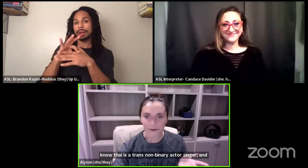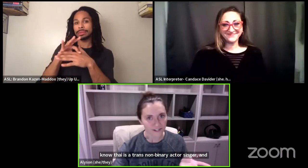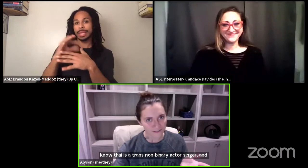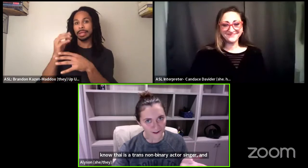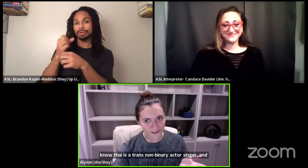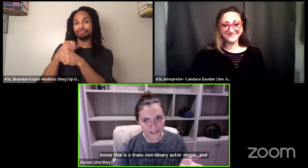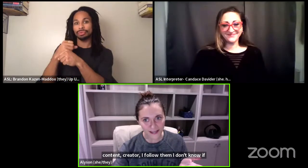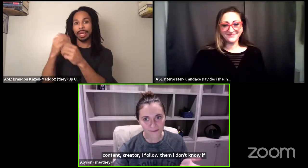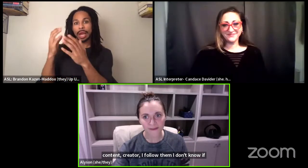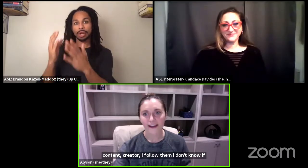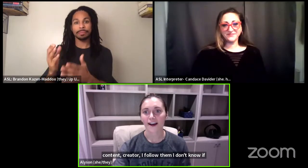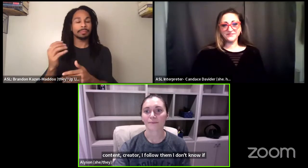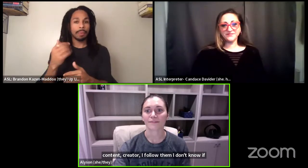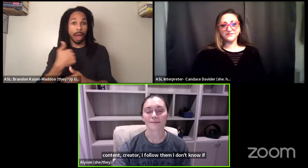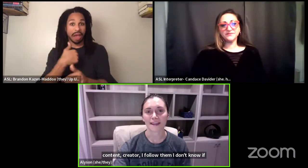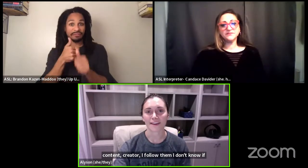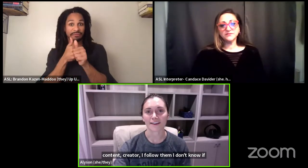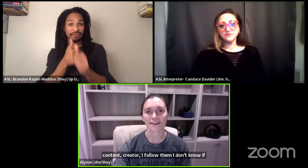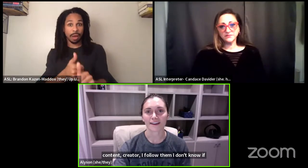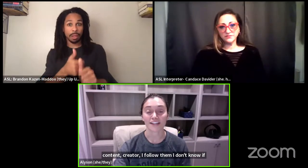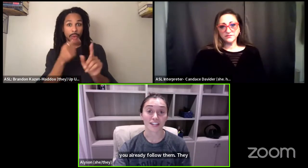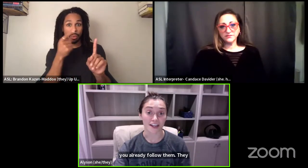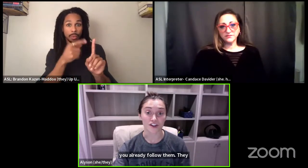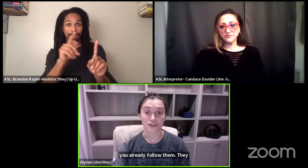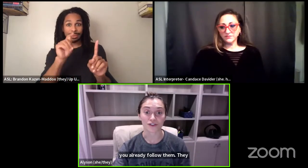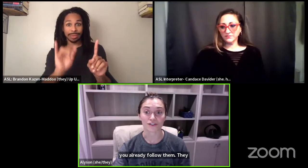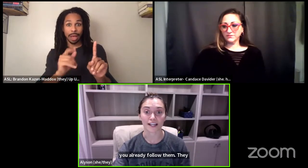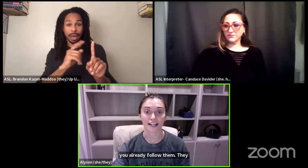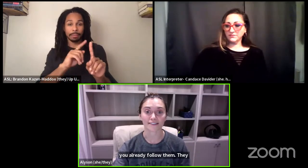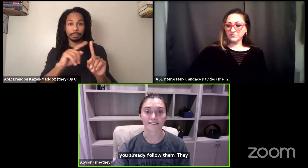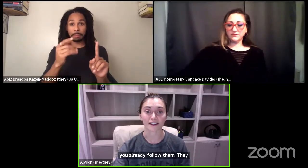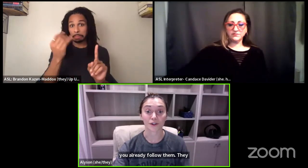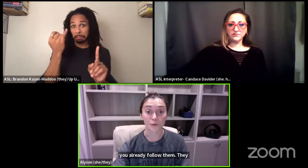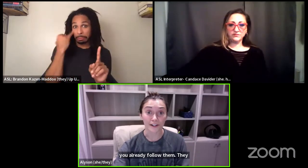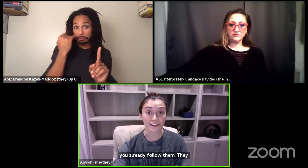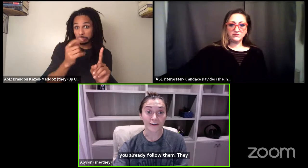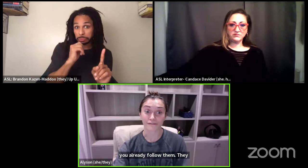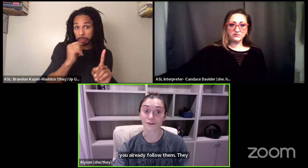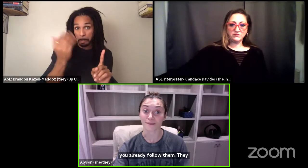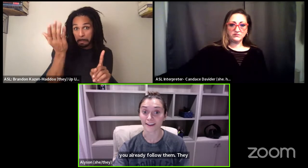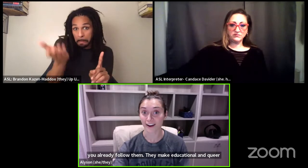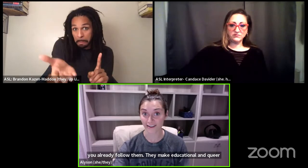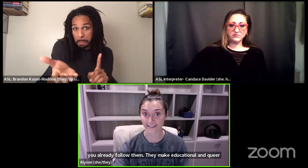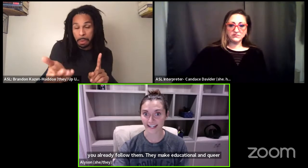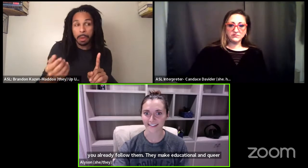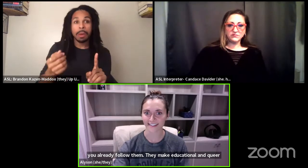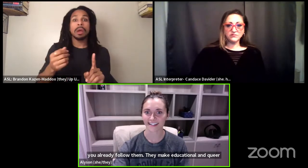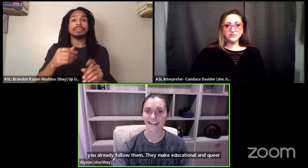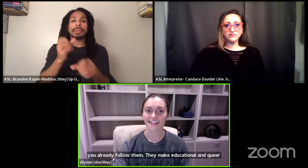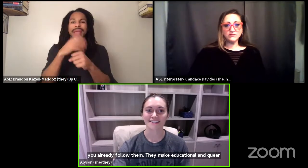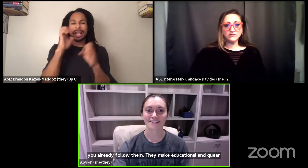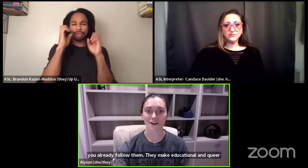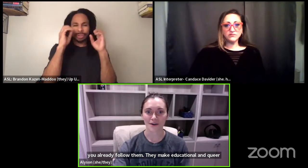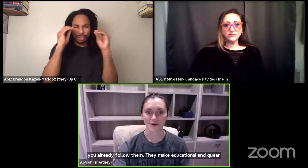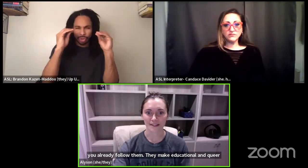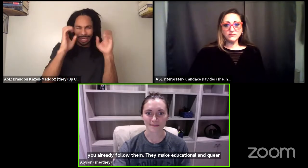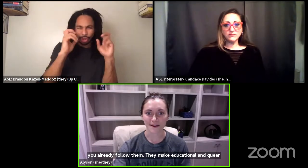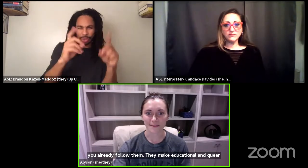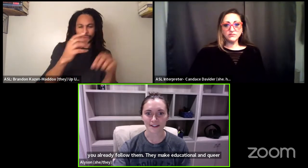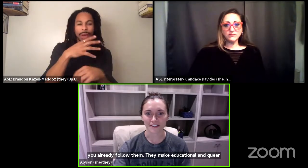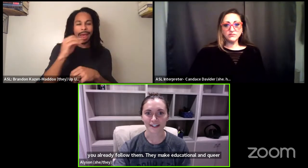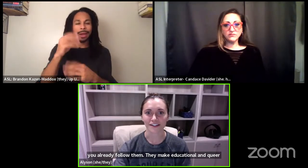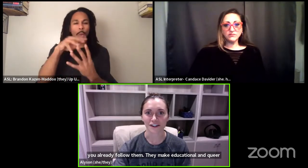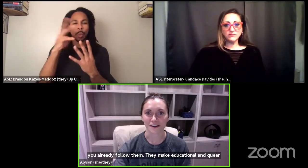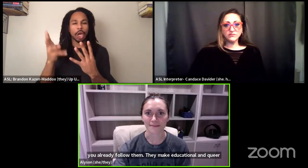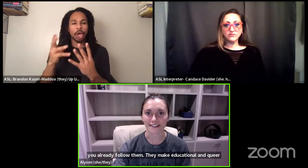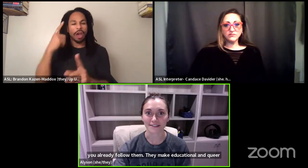you already follow them. They make educational and queer-affirming content. So let me